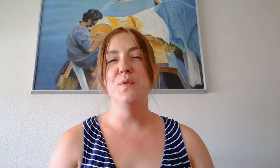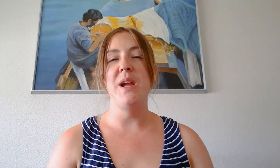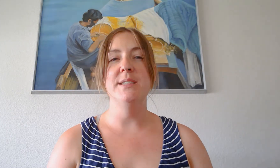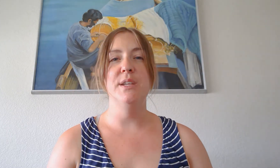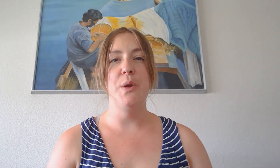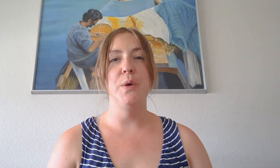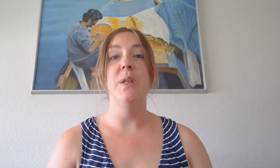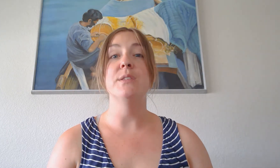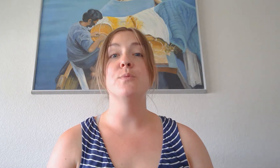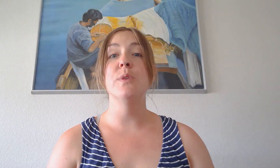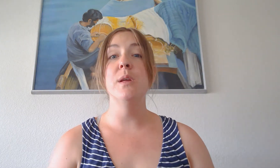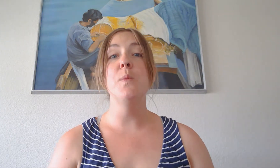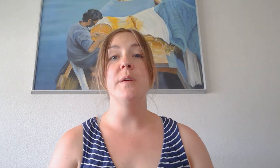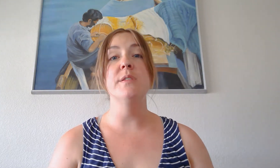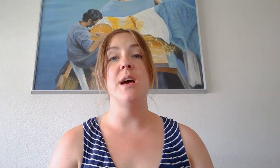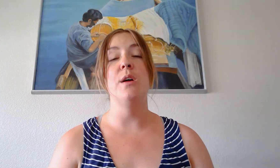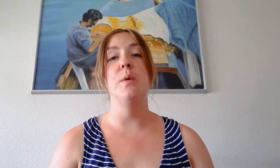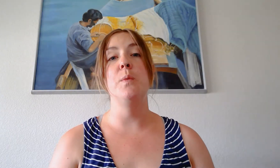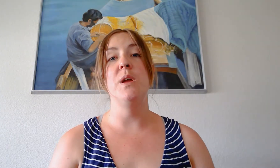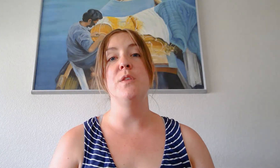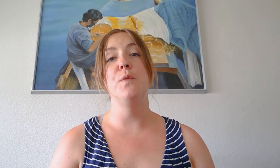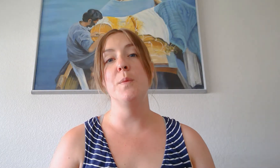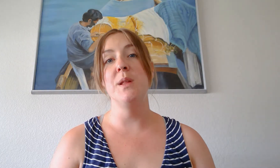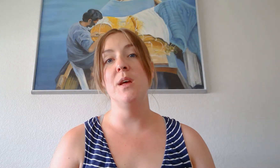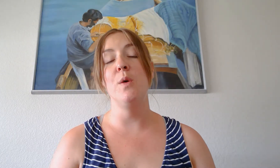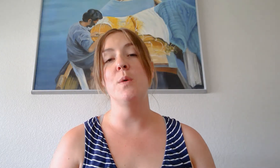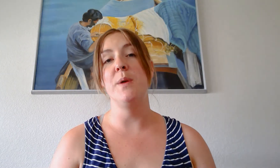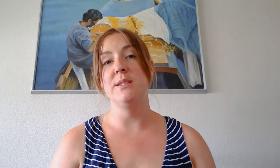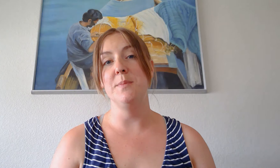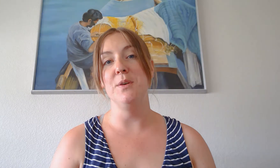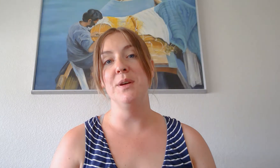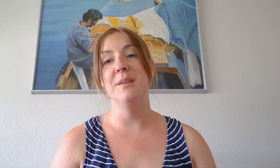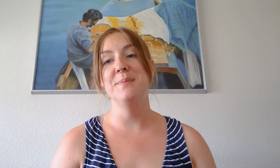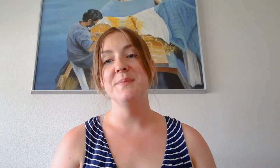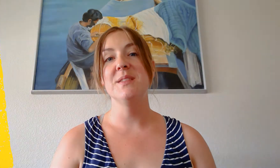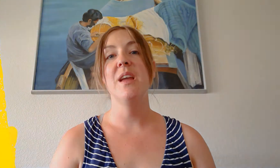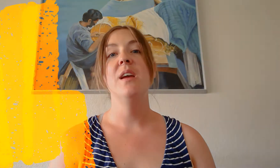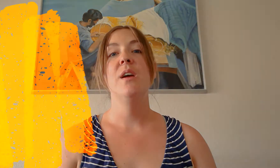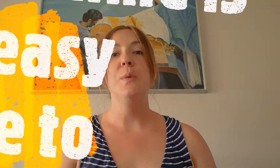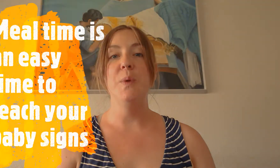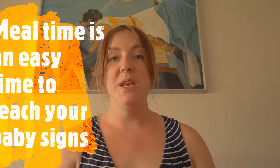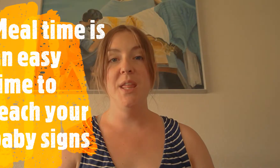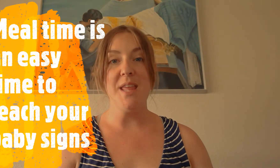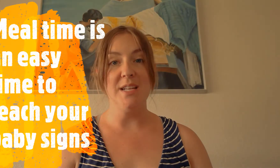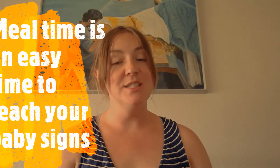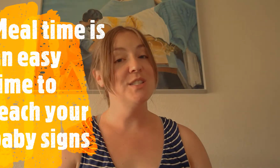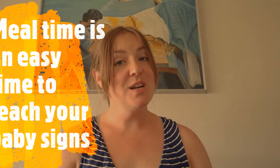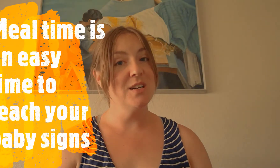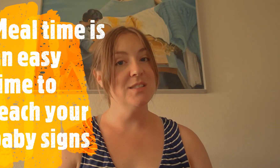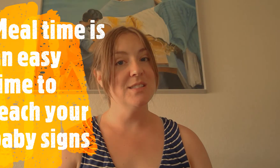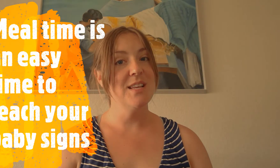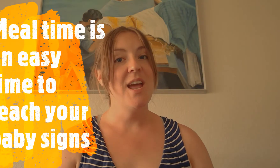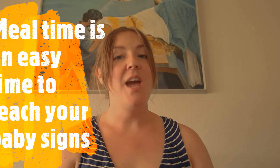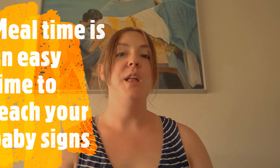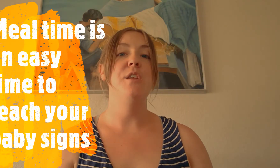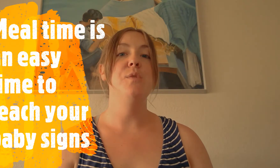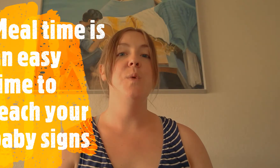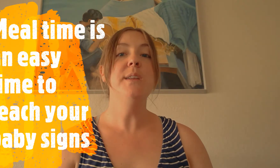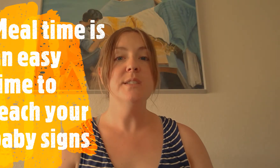rice cereal that's really watered down with formula or breast milk. When that starts and you want to